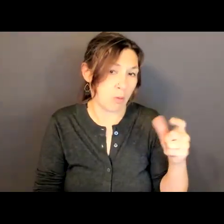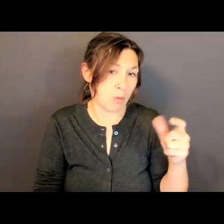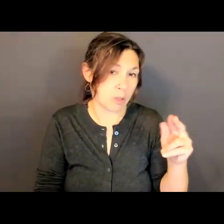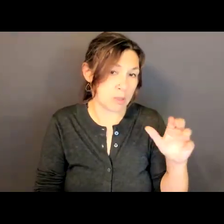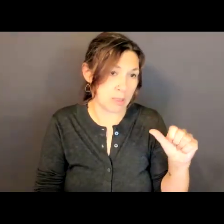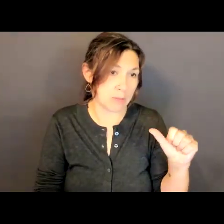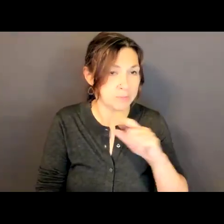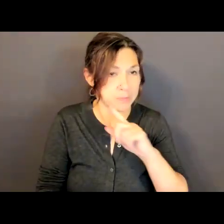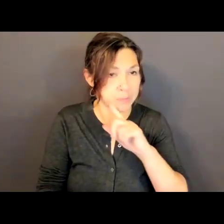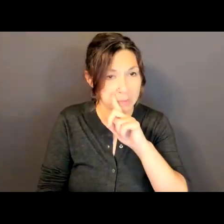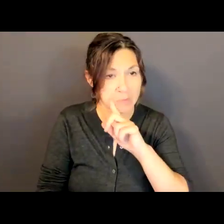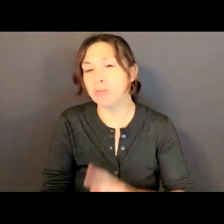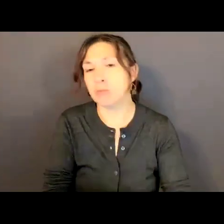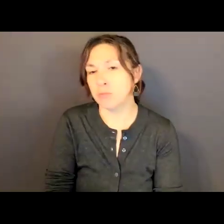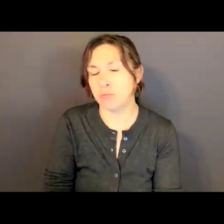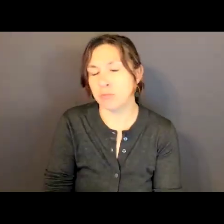Thank you.